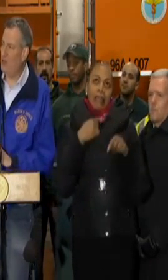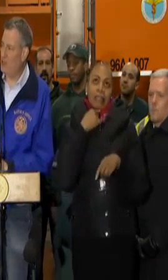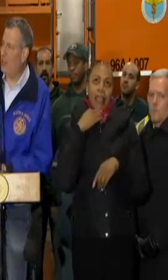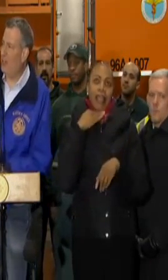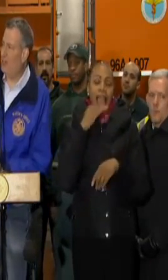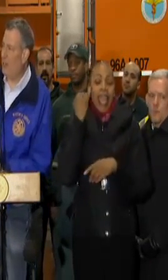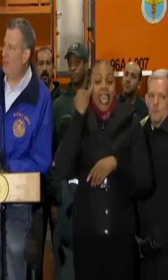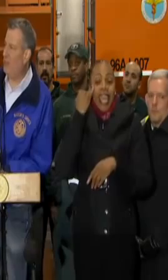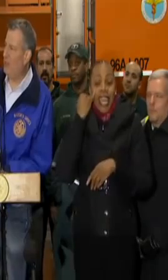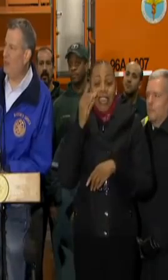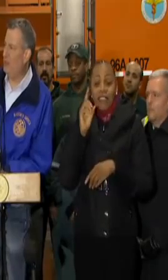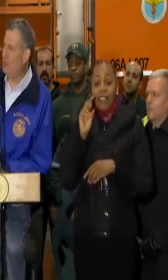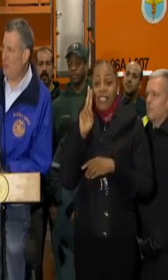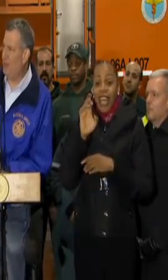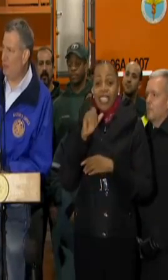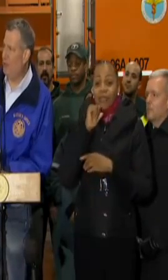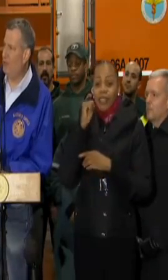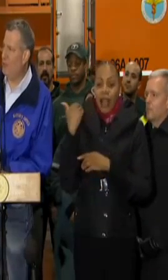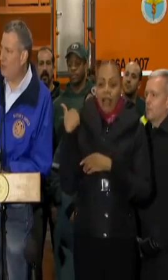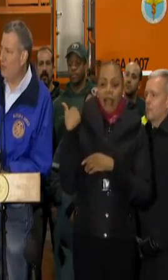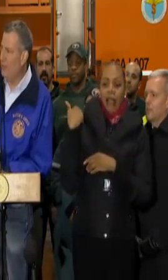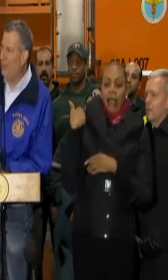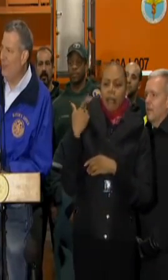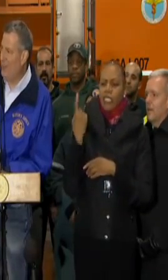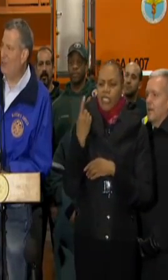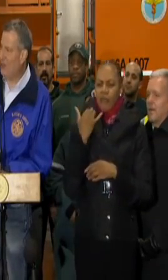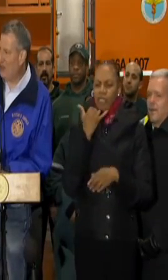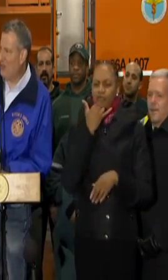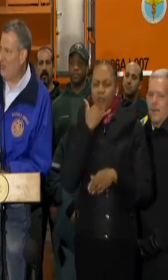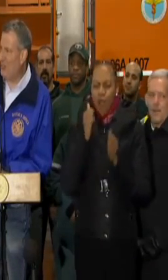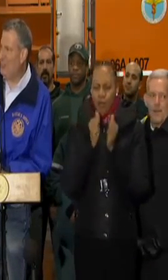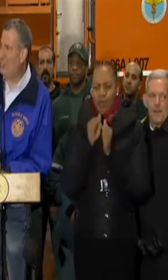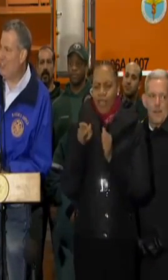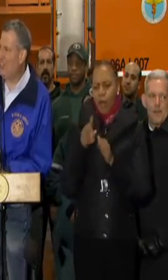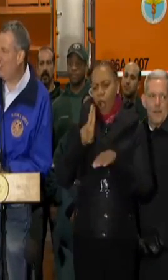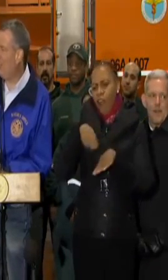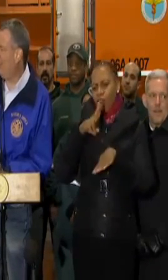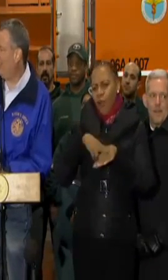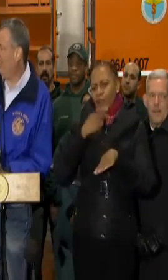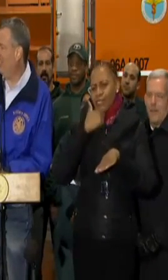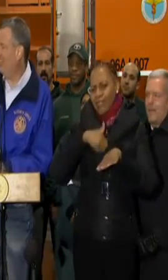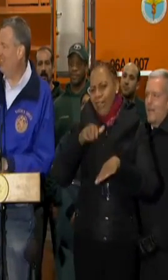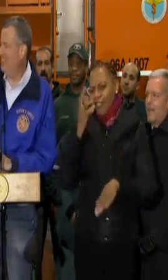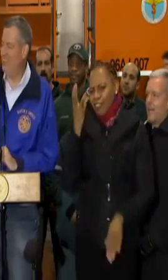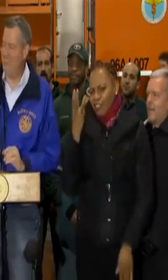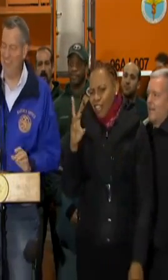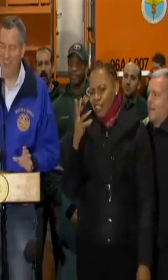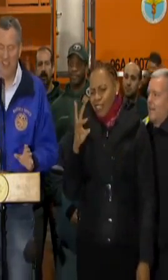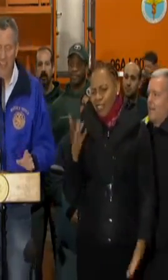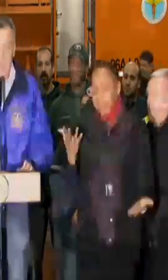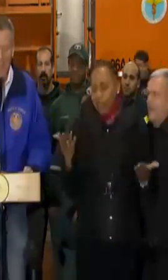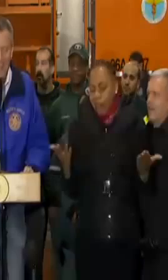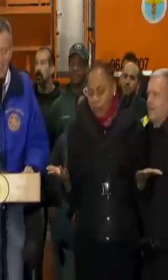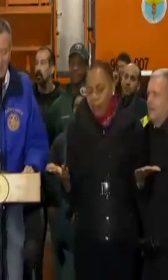Dante was not lobbying me, there'd be something wrong with him. Of course, he's 16.